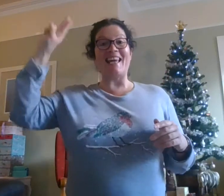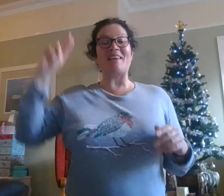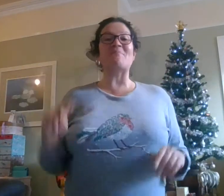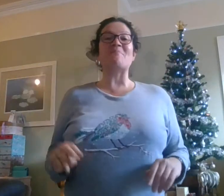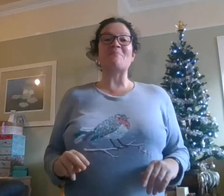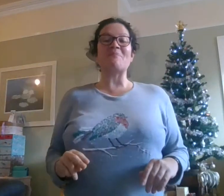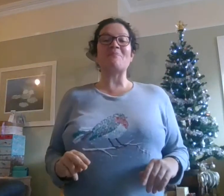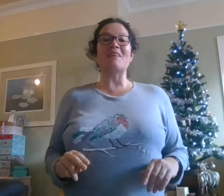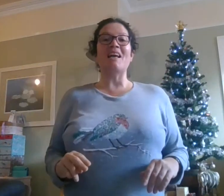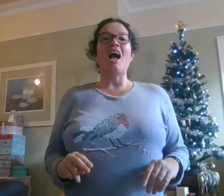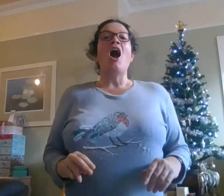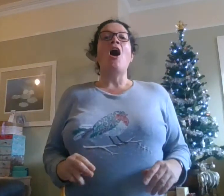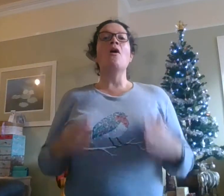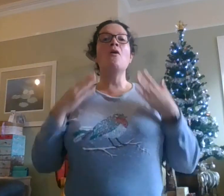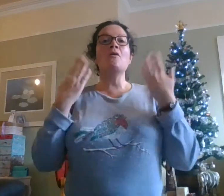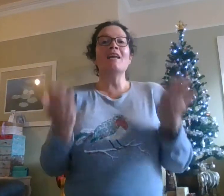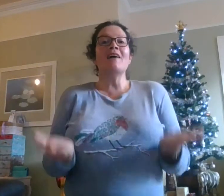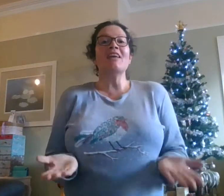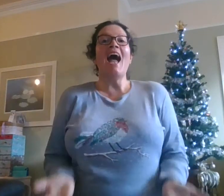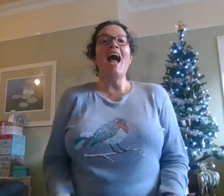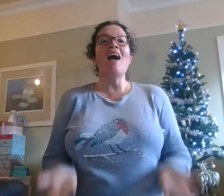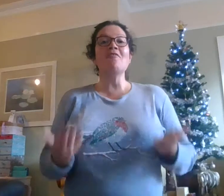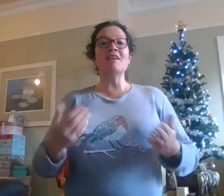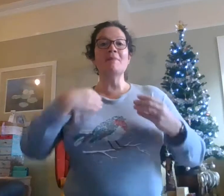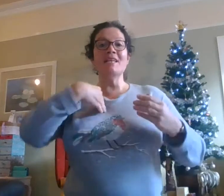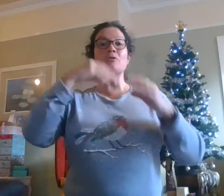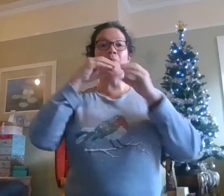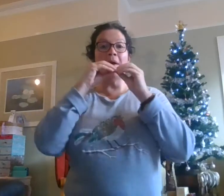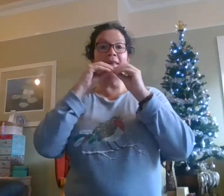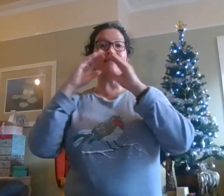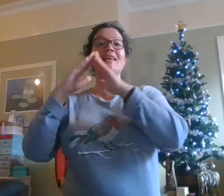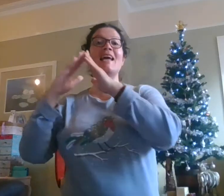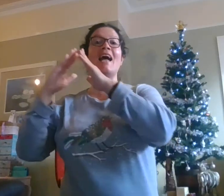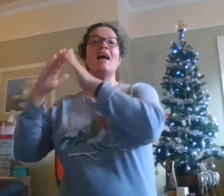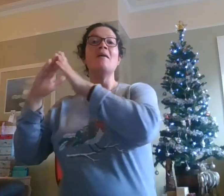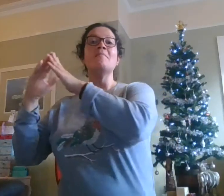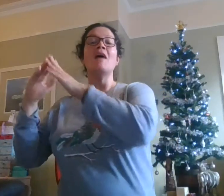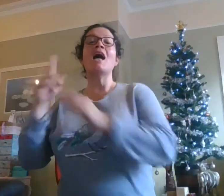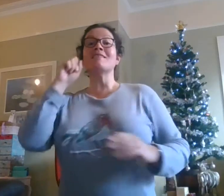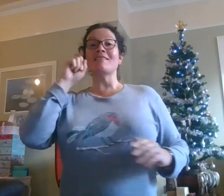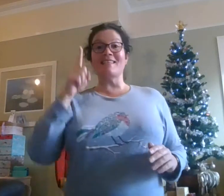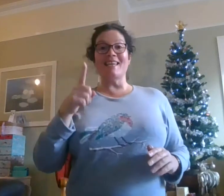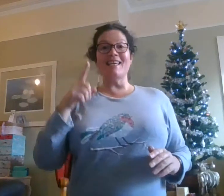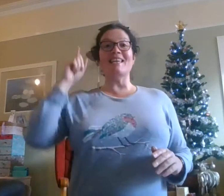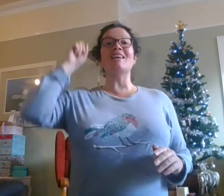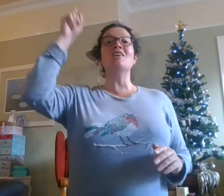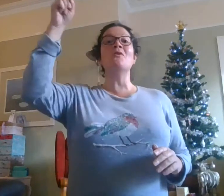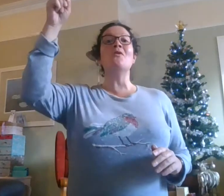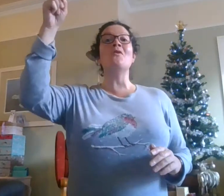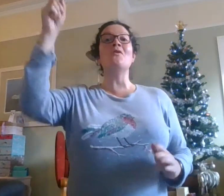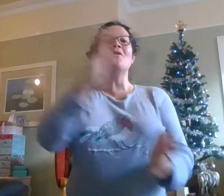name oh now carry me to Bethlehem to see the lord